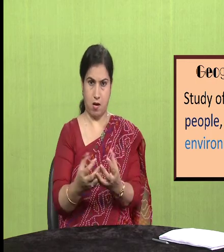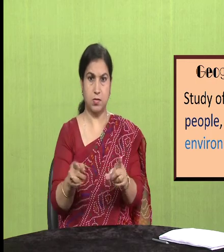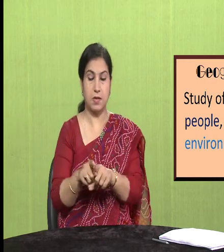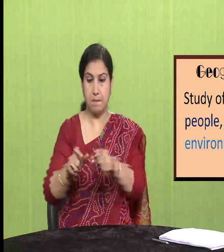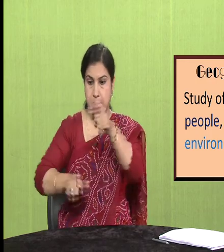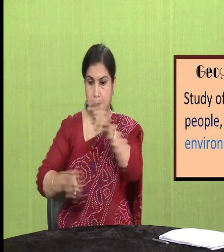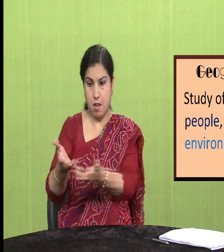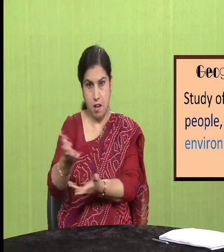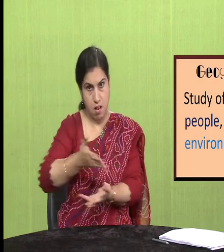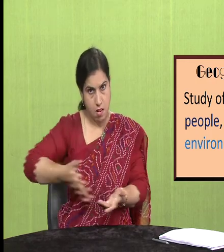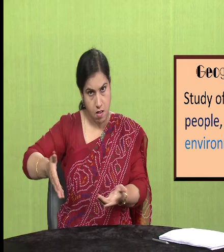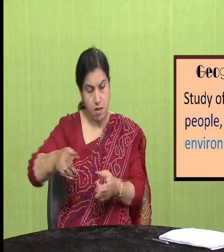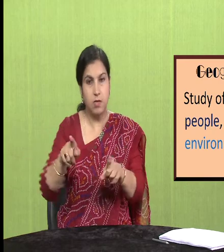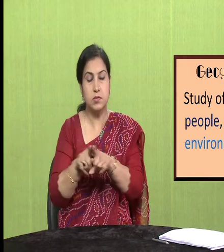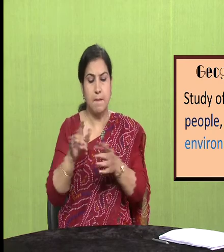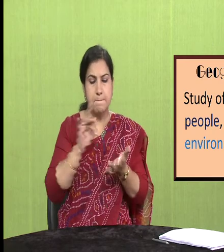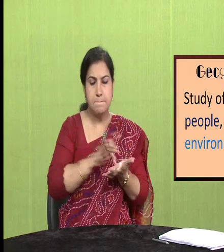places, and environment.